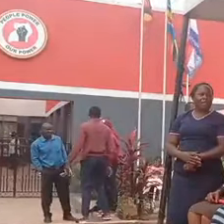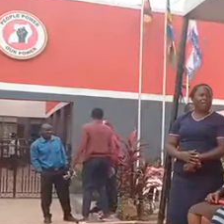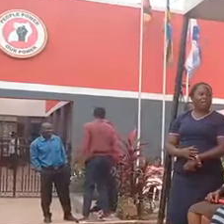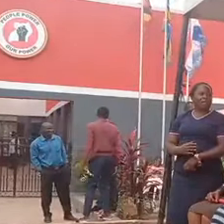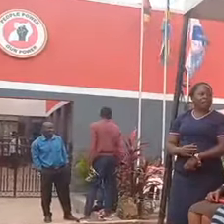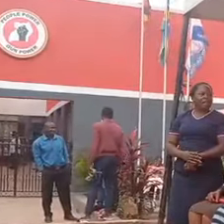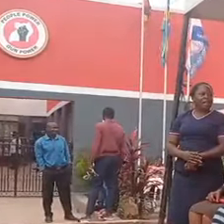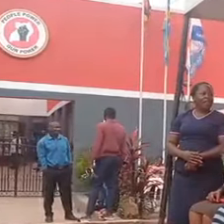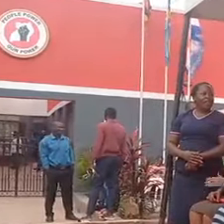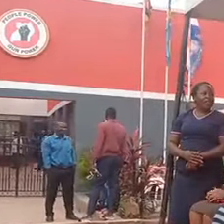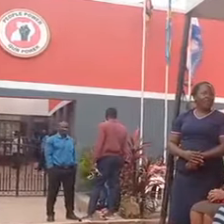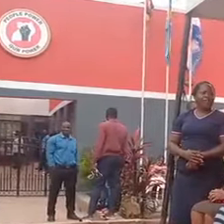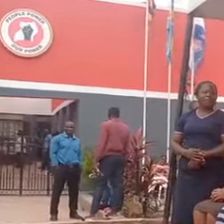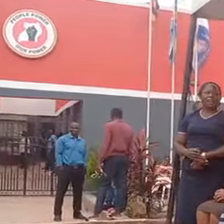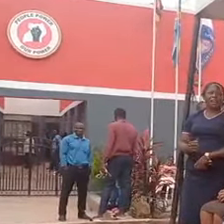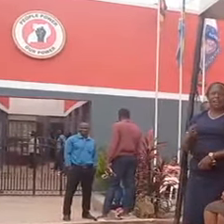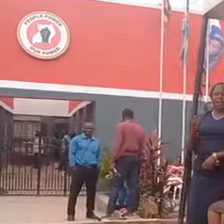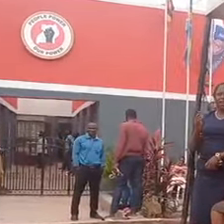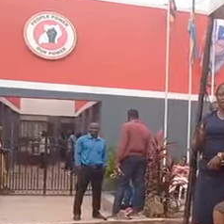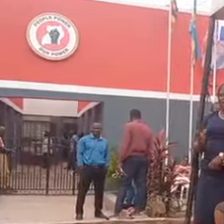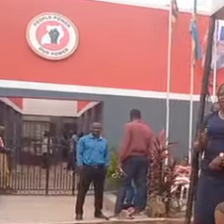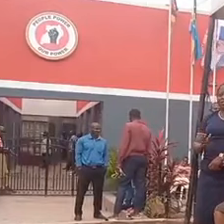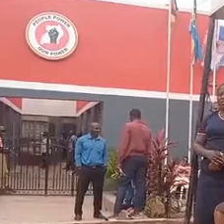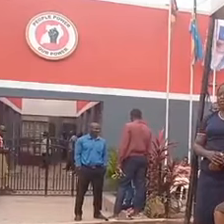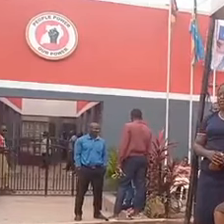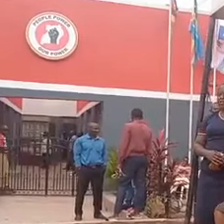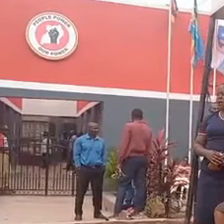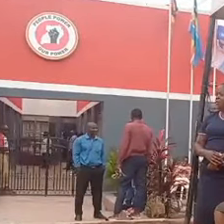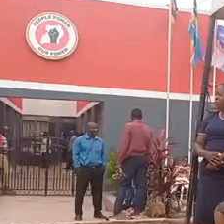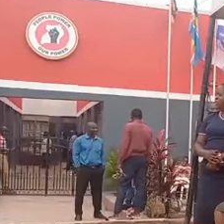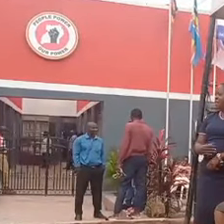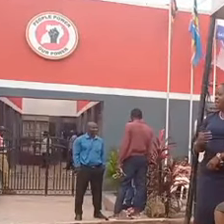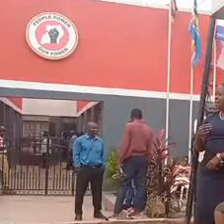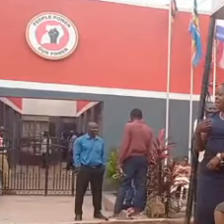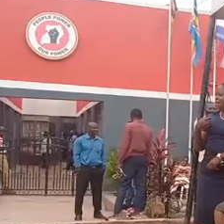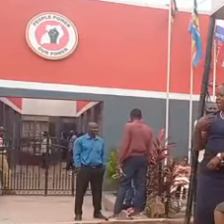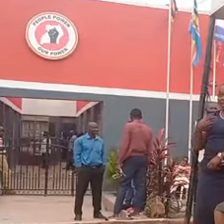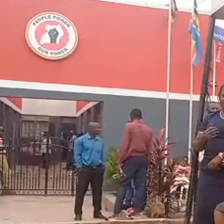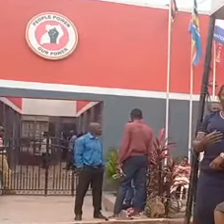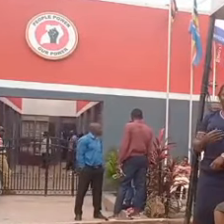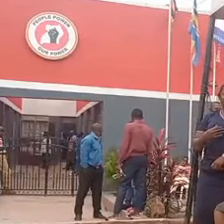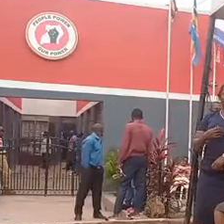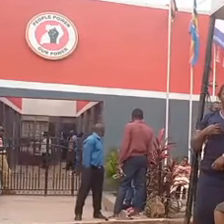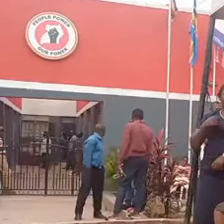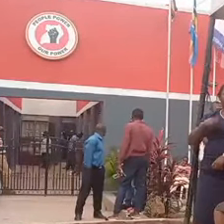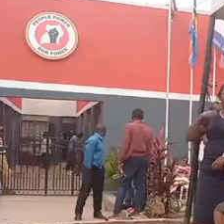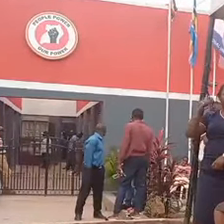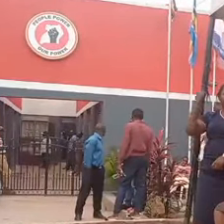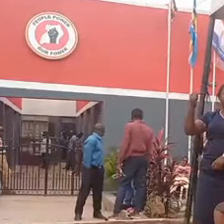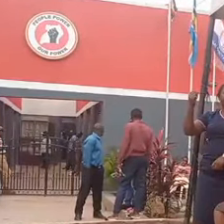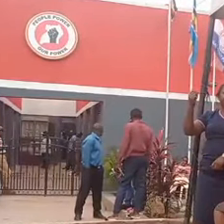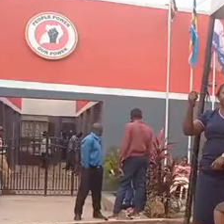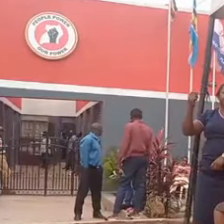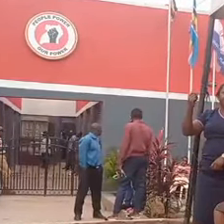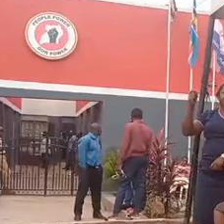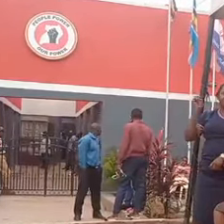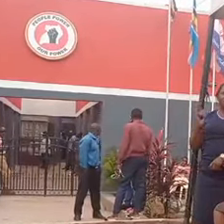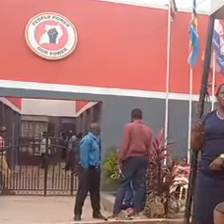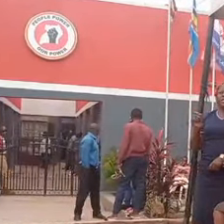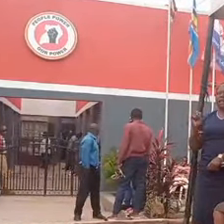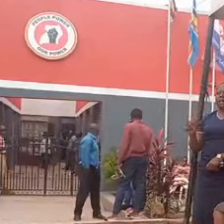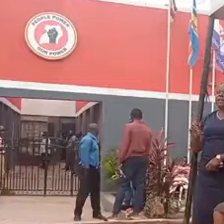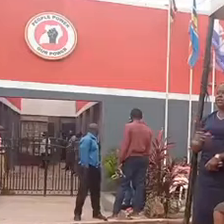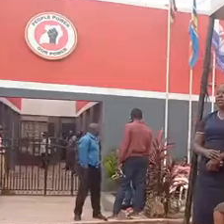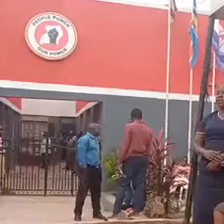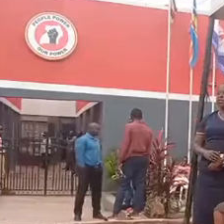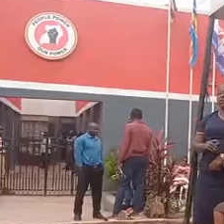bugerere, nayenga safuna flaga, kuchifo chombako mchala, nayenga tutunulire chinene,